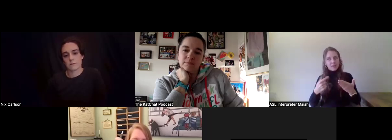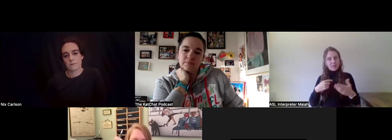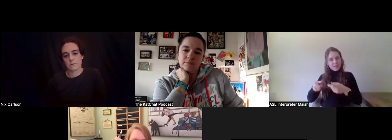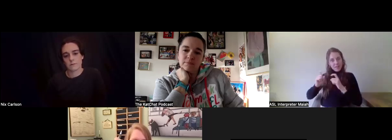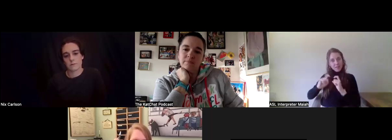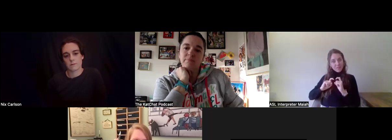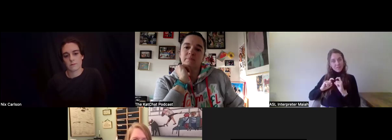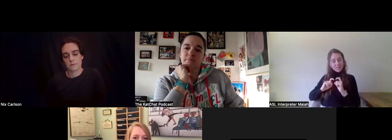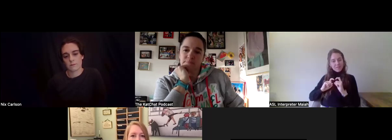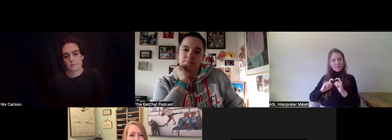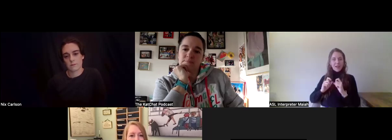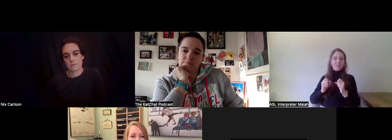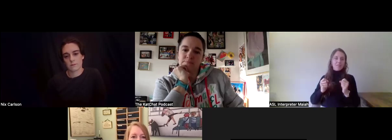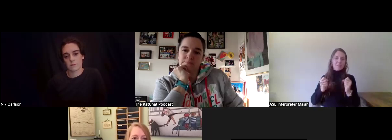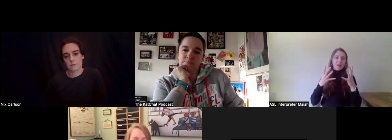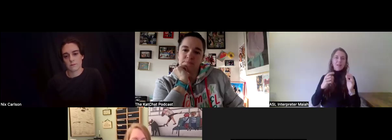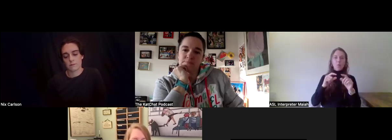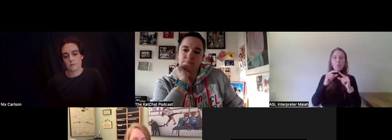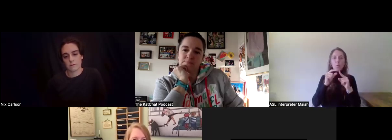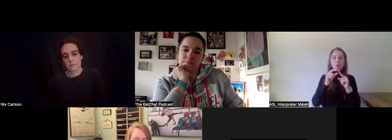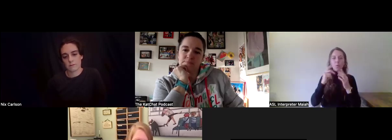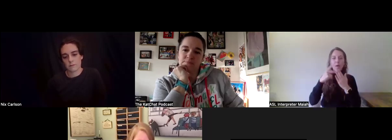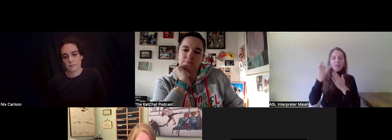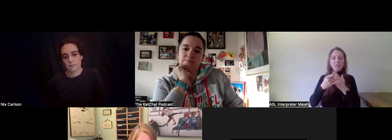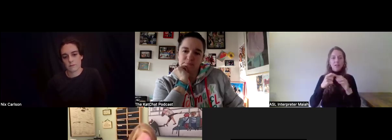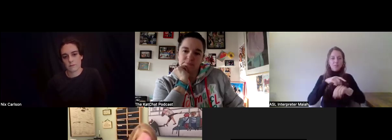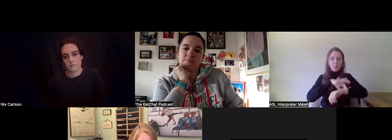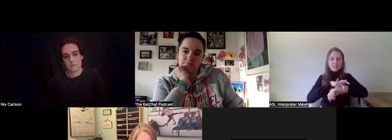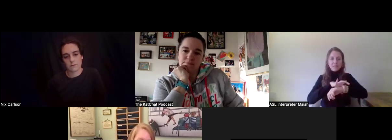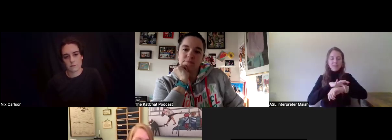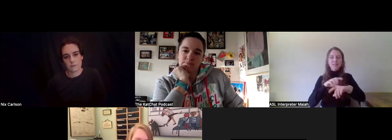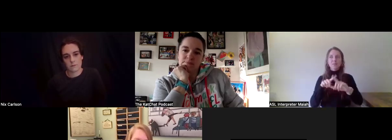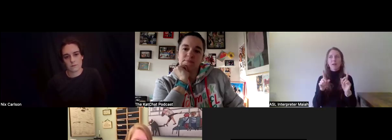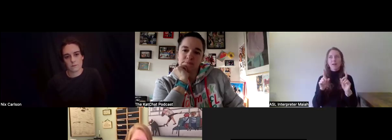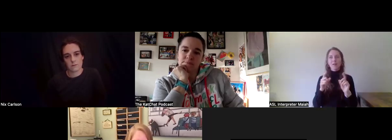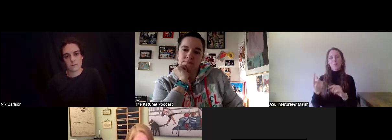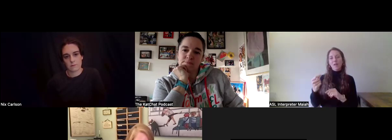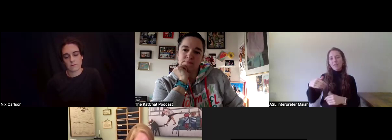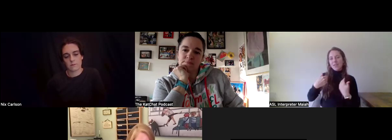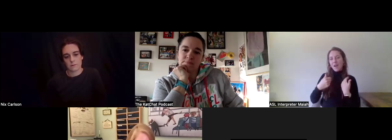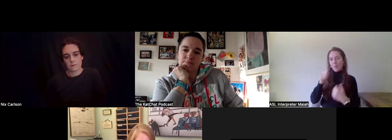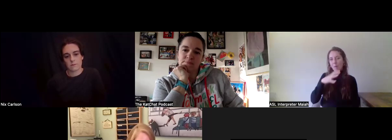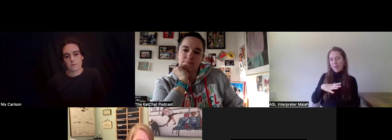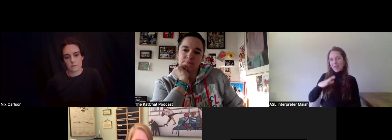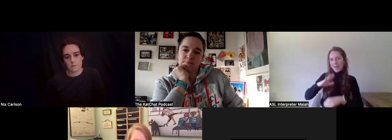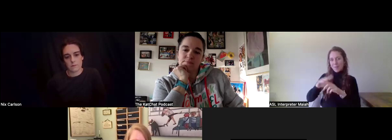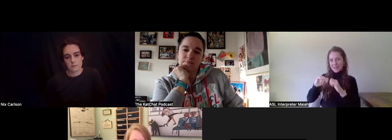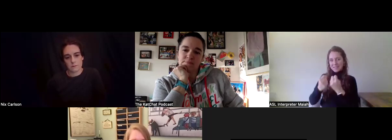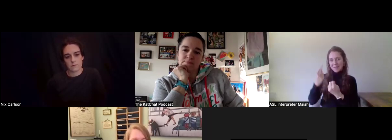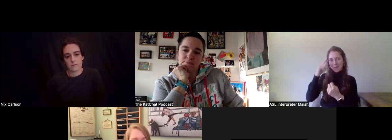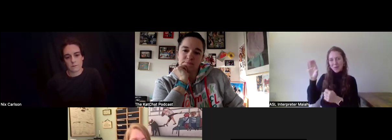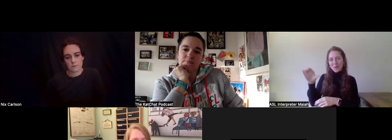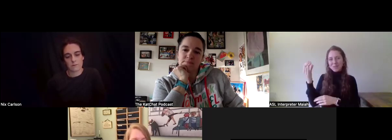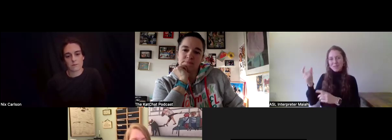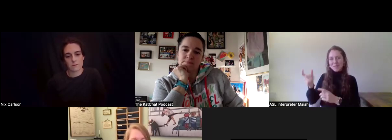these little word project bracelets, and one of the young women on my team for Christmas gave me one that